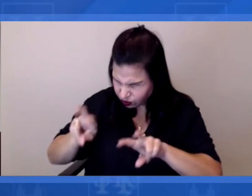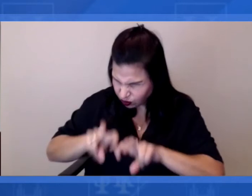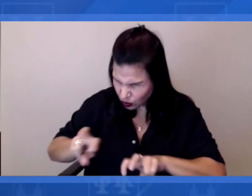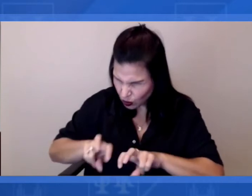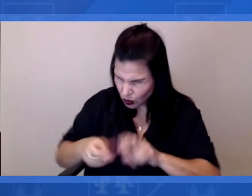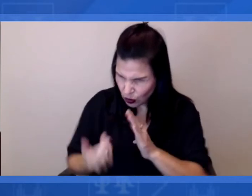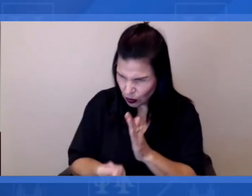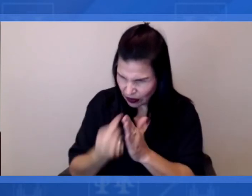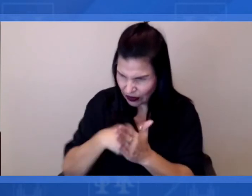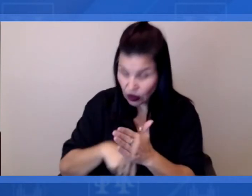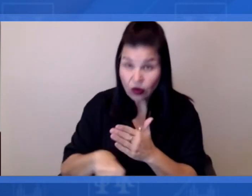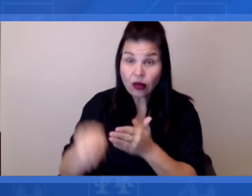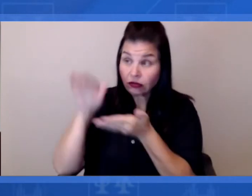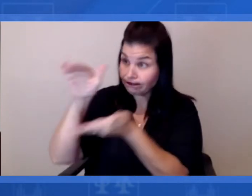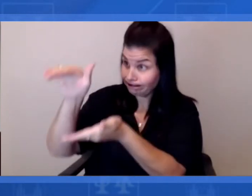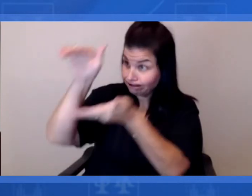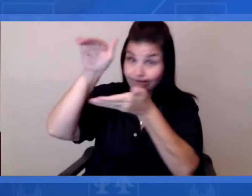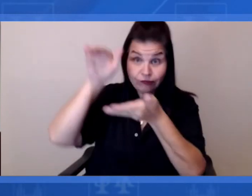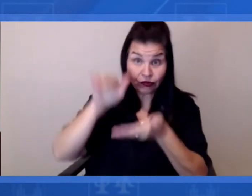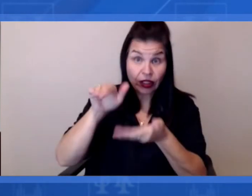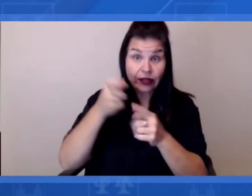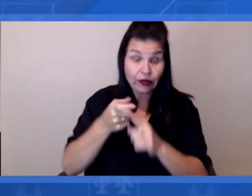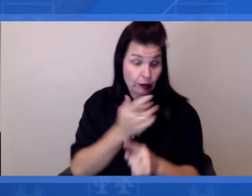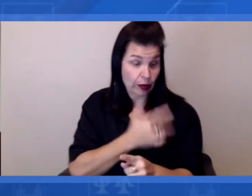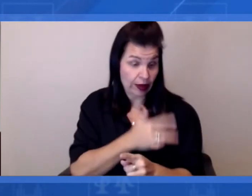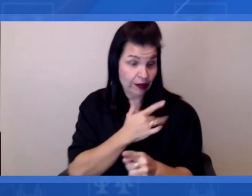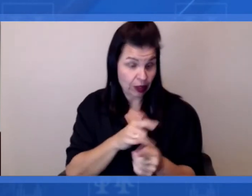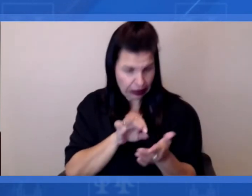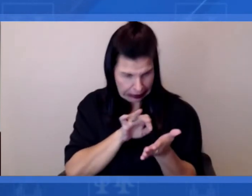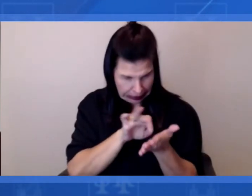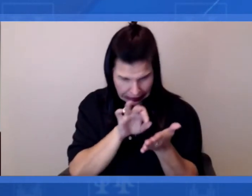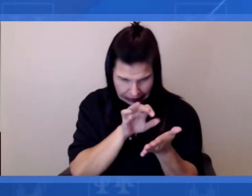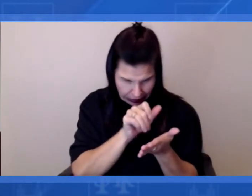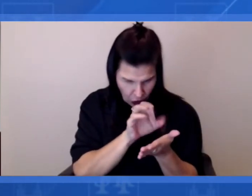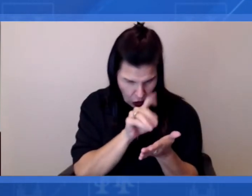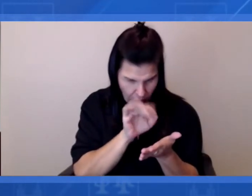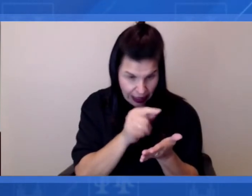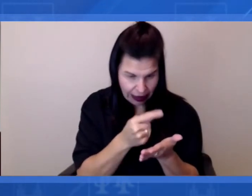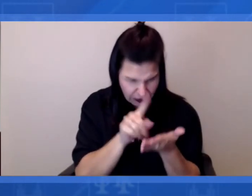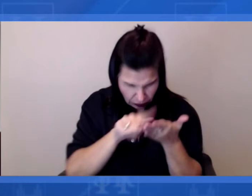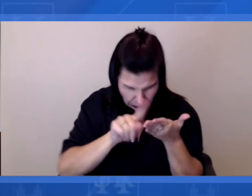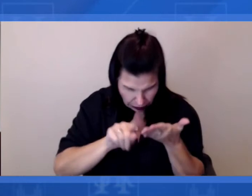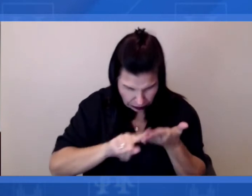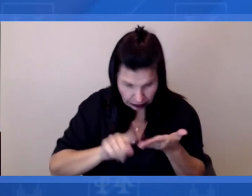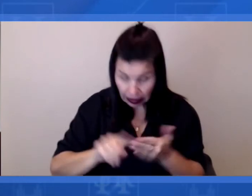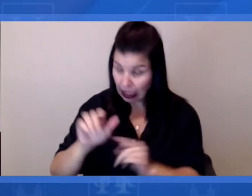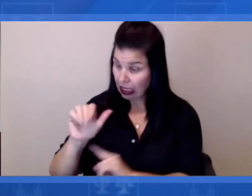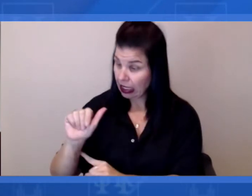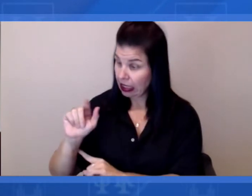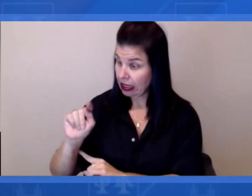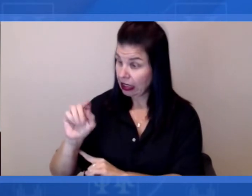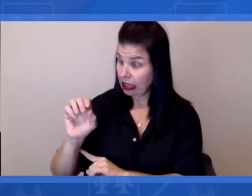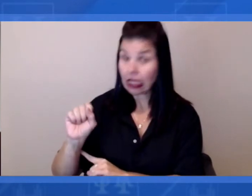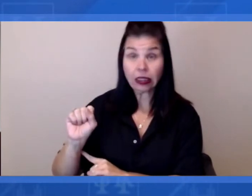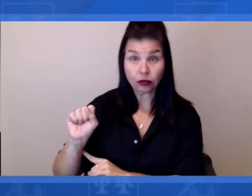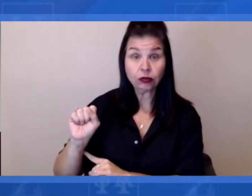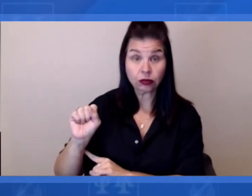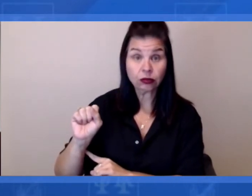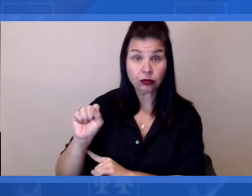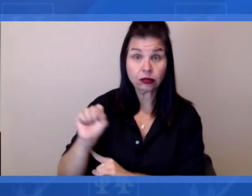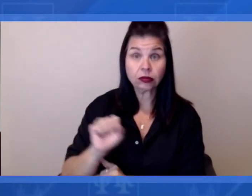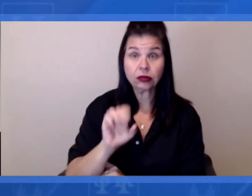With funding from the Provincial Audit and Accountability Fund, ATS retained